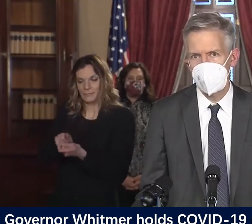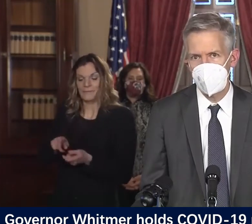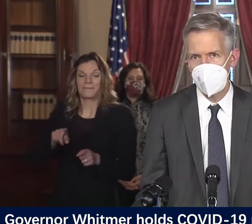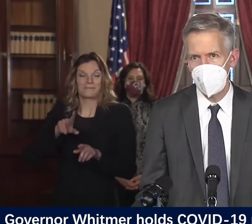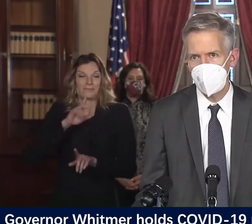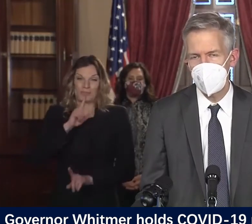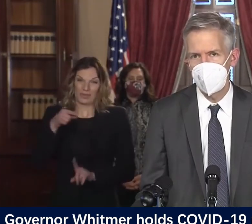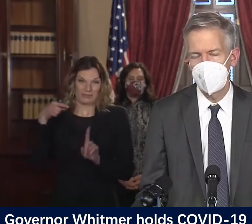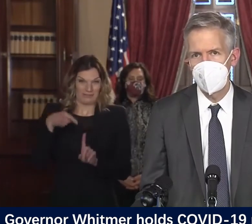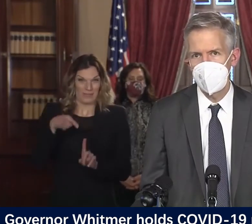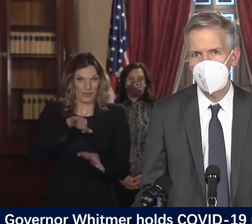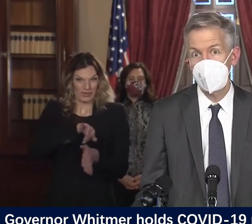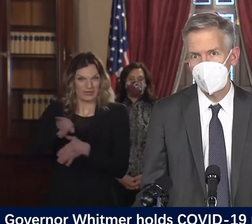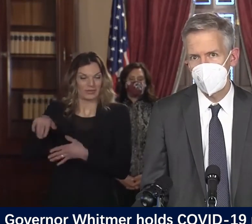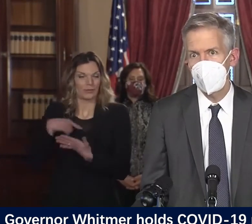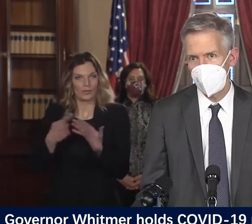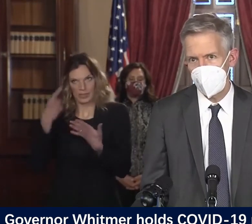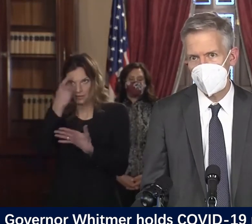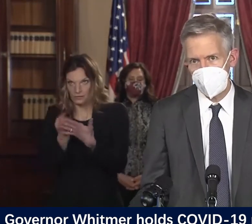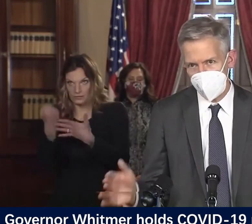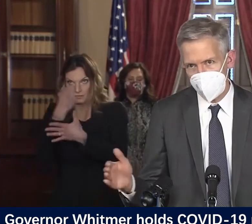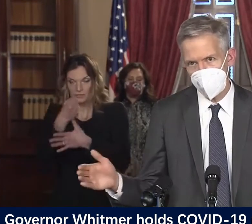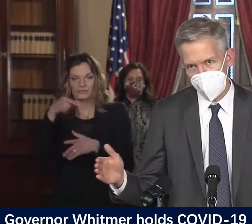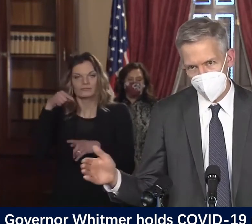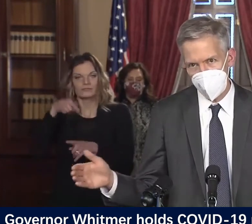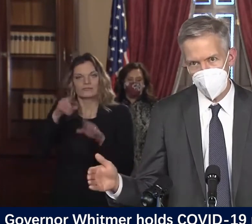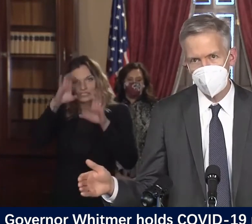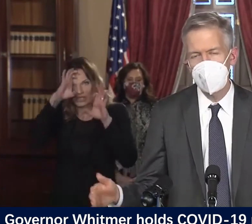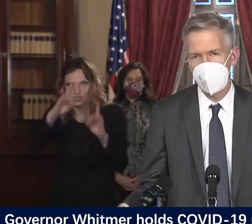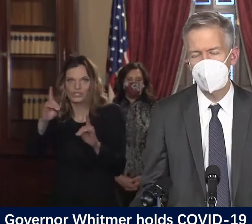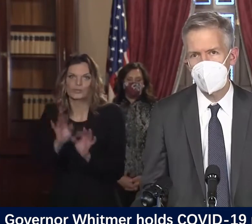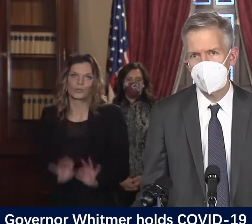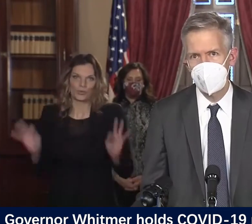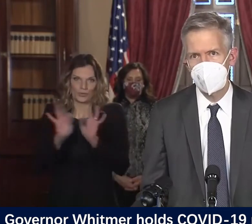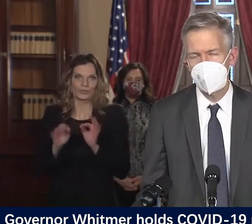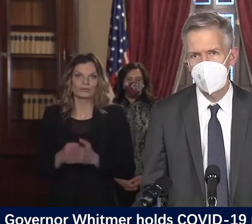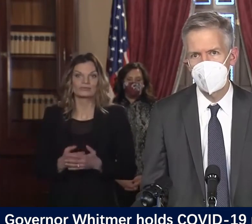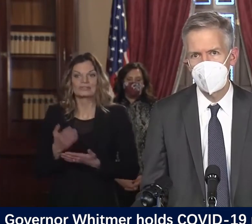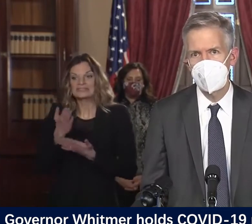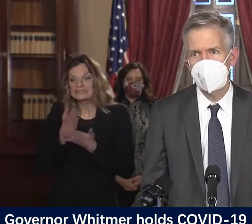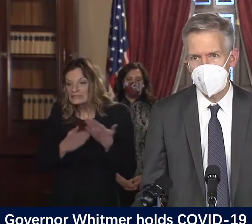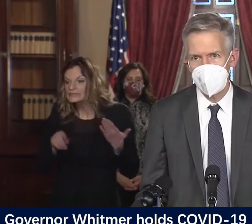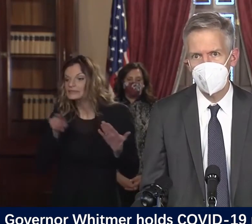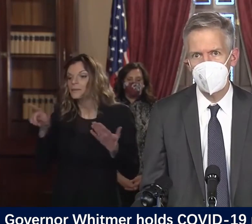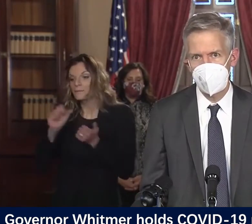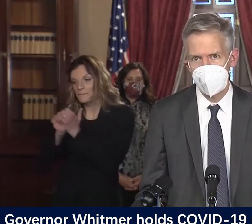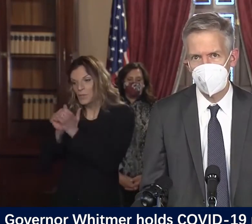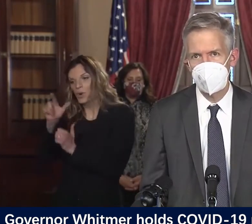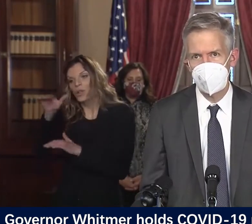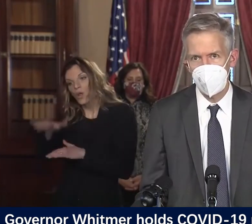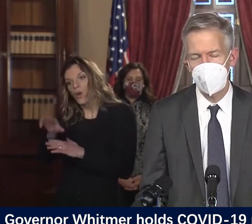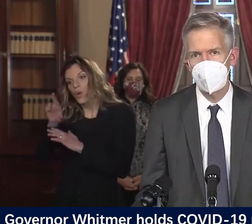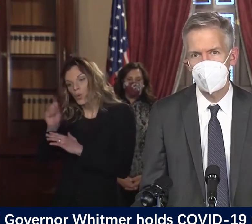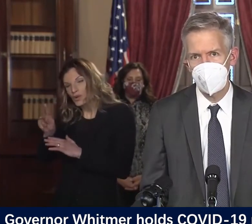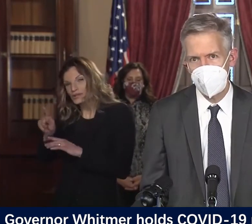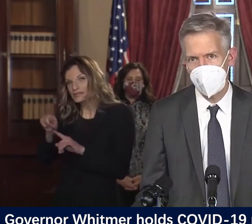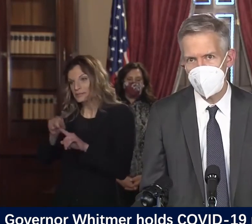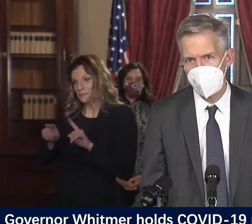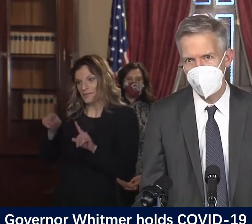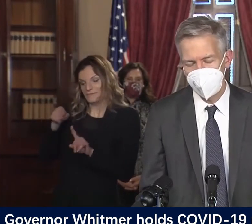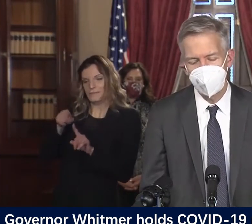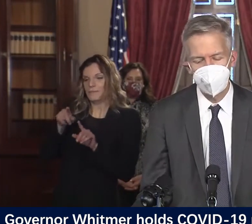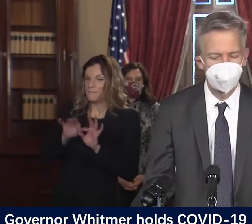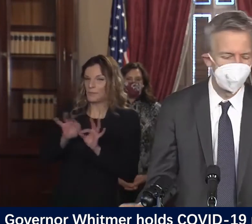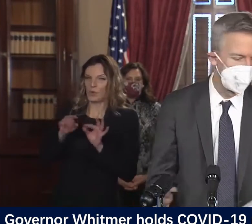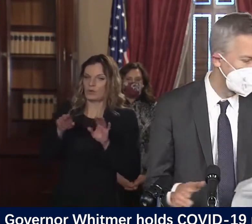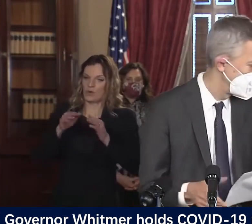our first priority, and also lower risk than a lot of those activities, is getting the schools open for